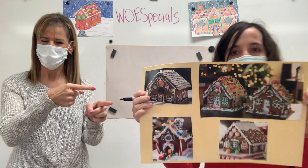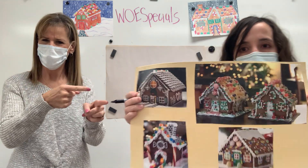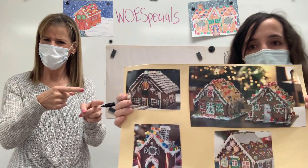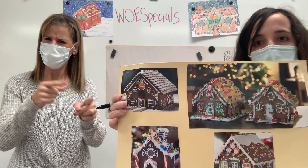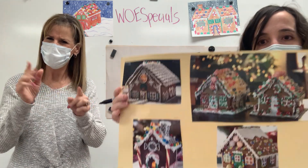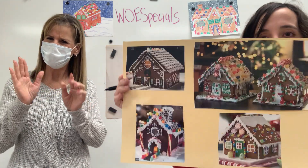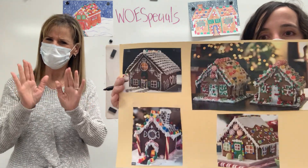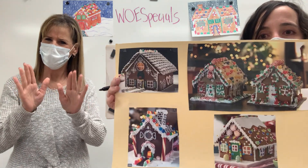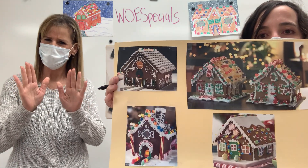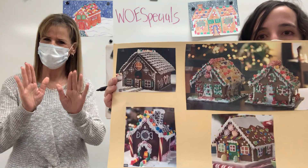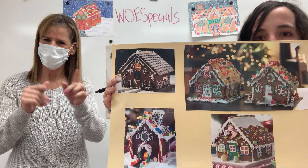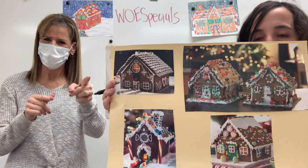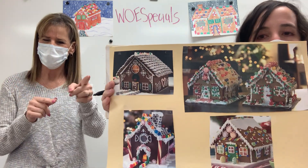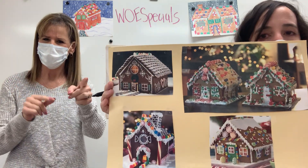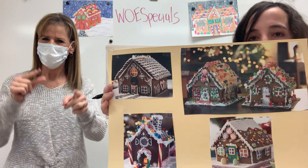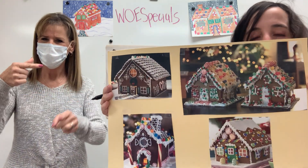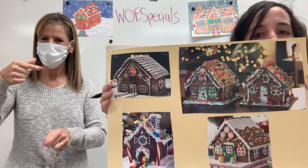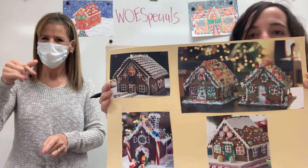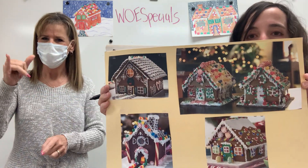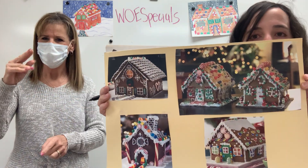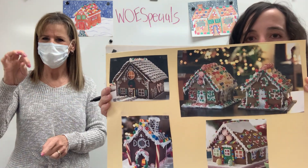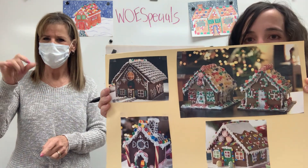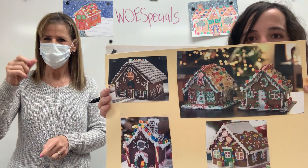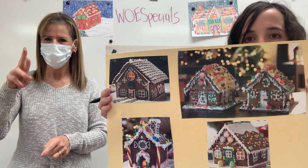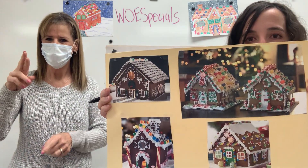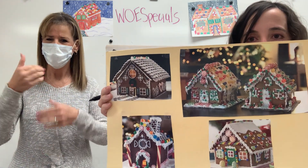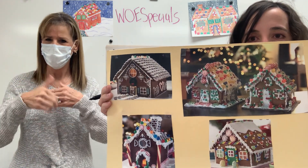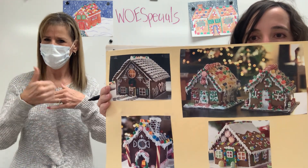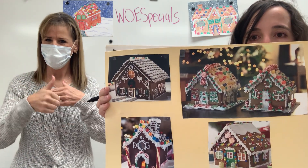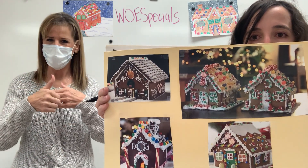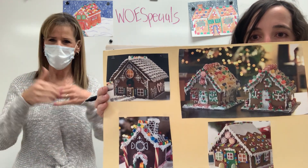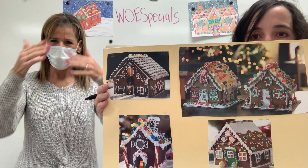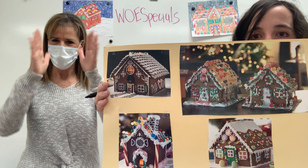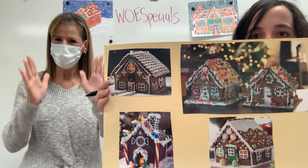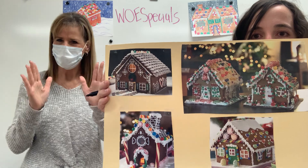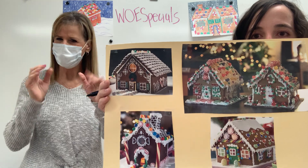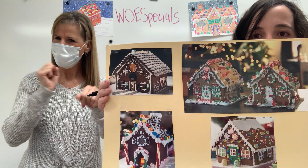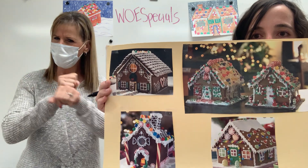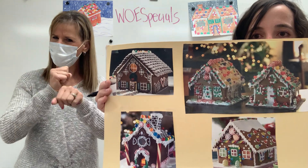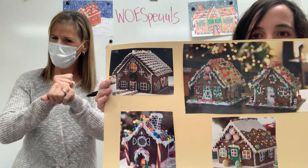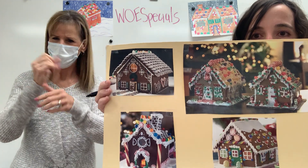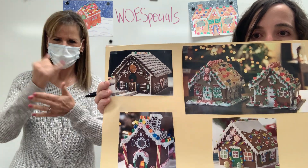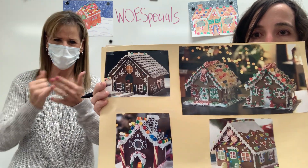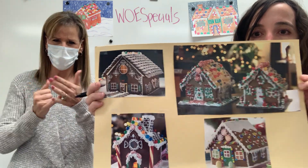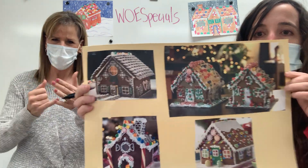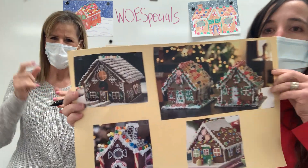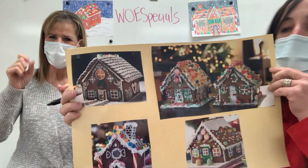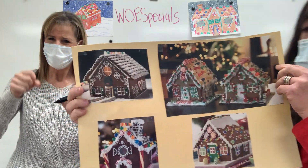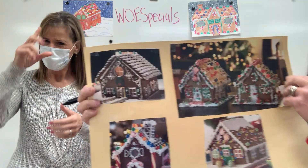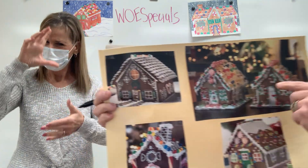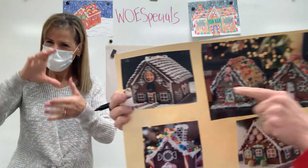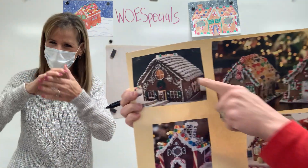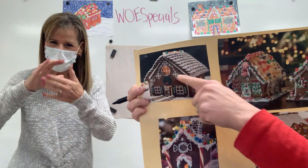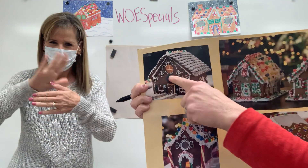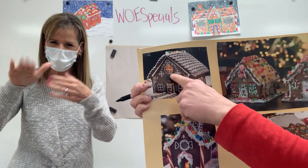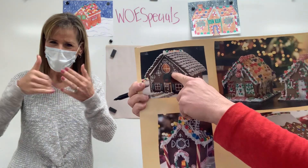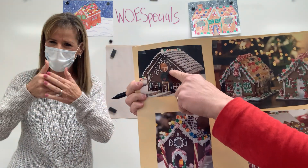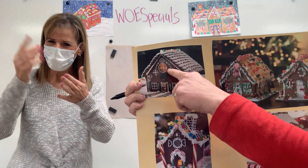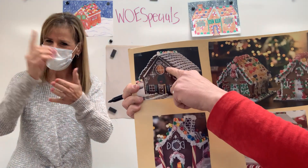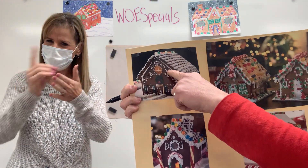amazing? Gingerbread houses are like works of art all by themselves. Can you believe all that detail? Notice how, friends, the artists